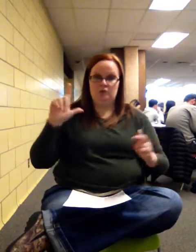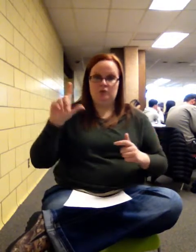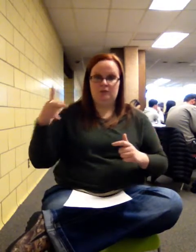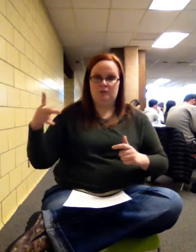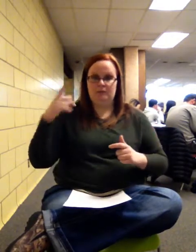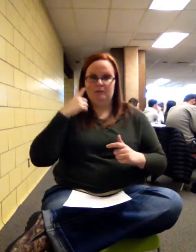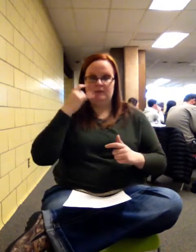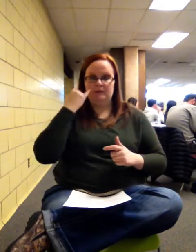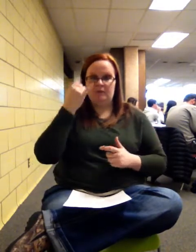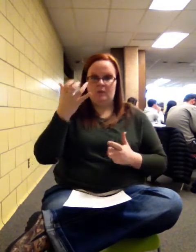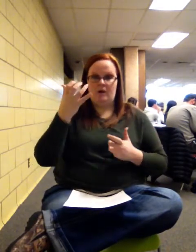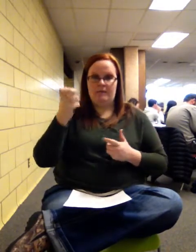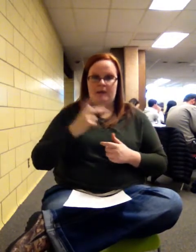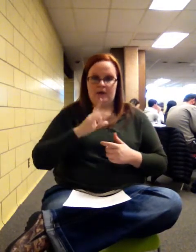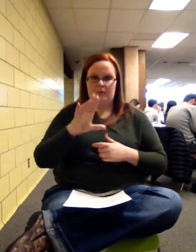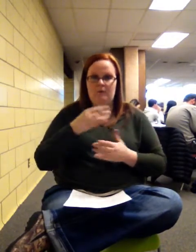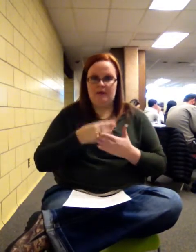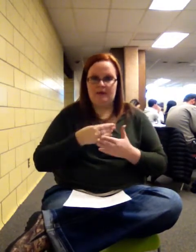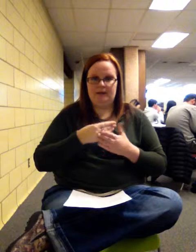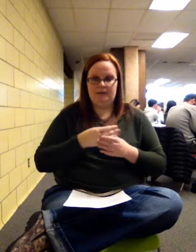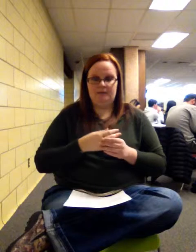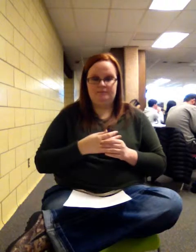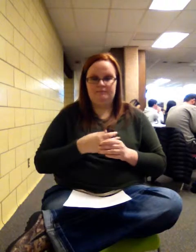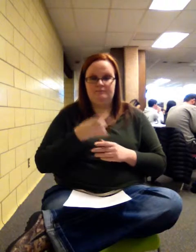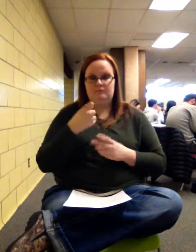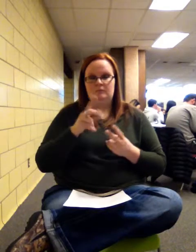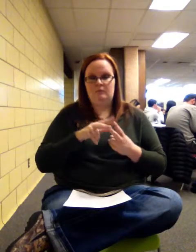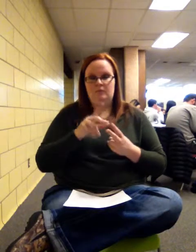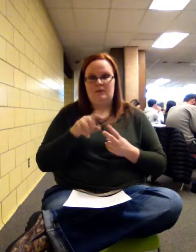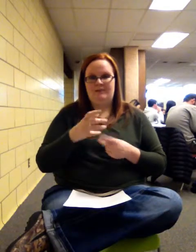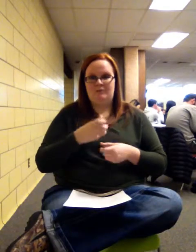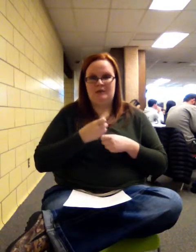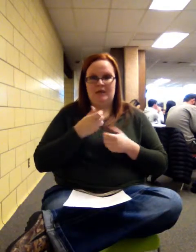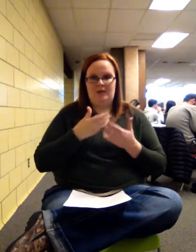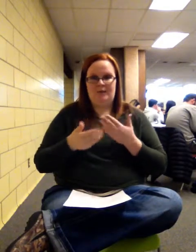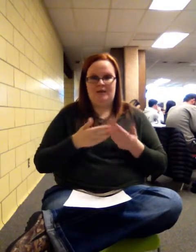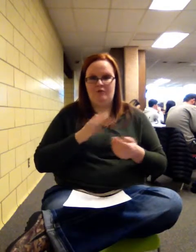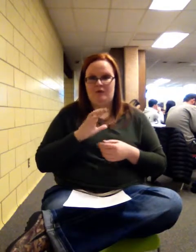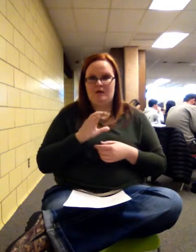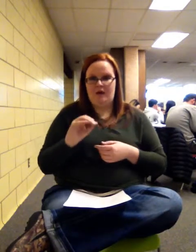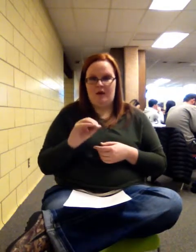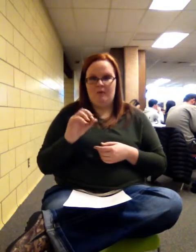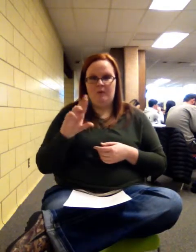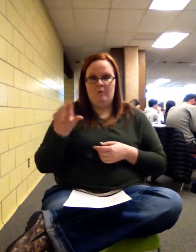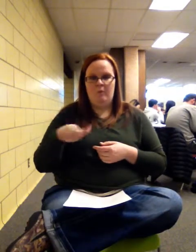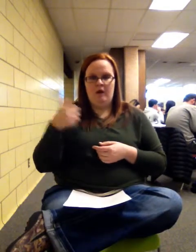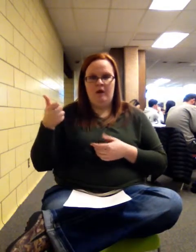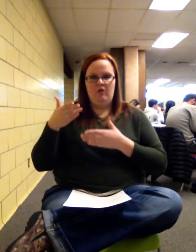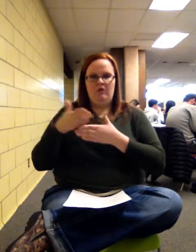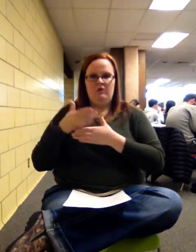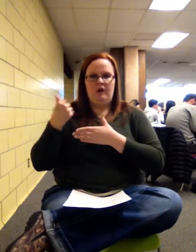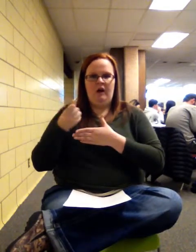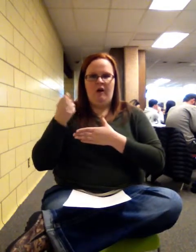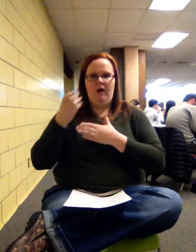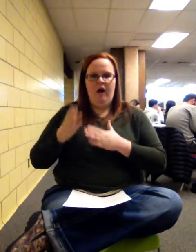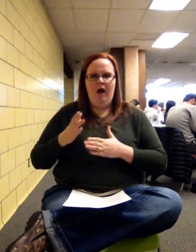back, you're going to either have to take whatever the company or one of those other shareholders, one of the other managers is going to give you,